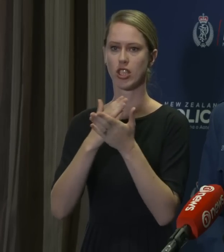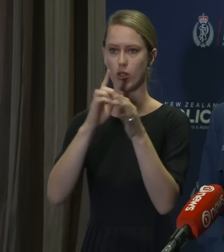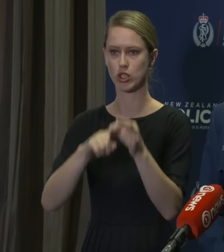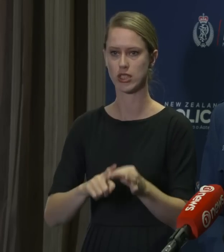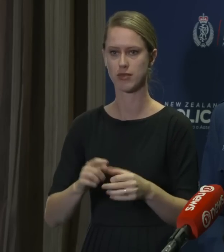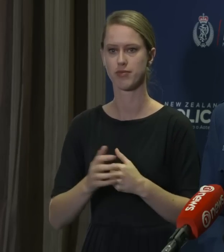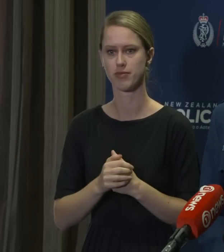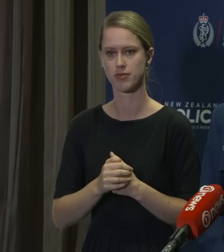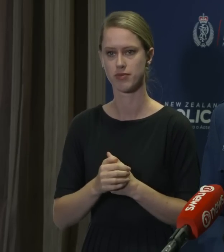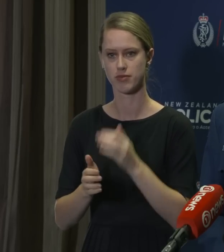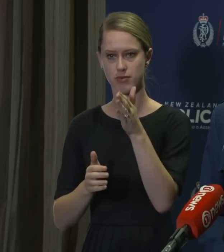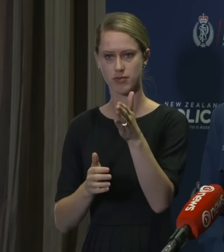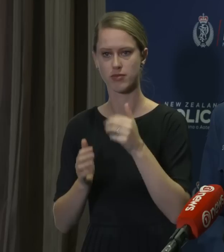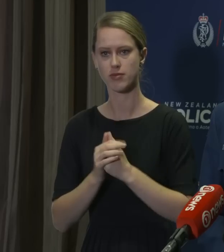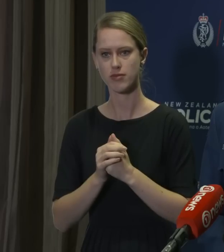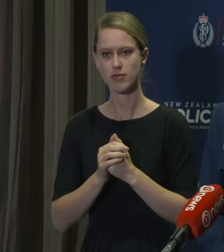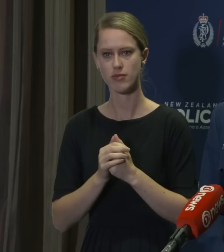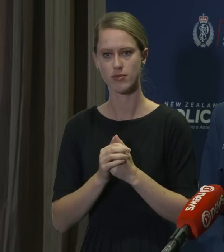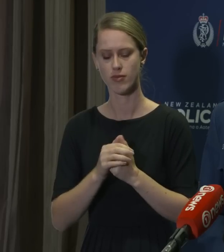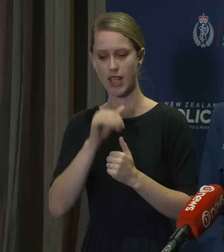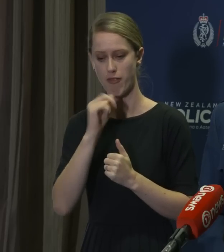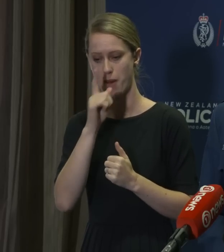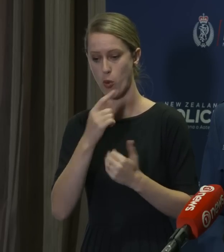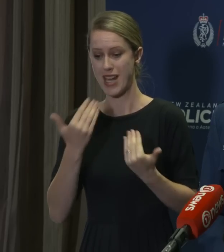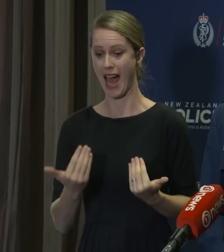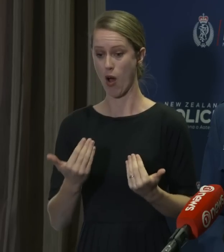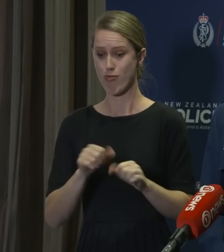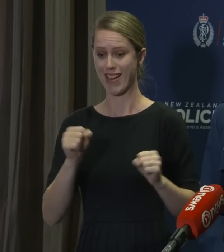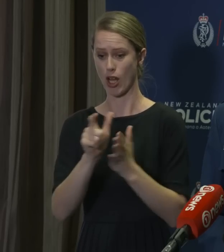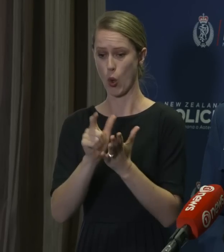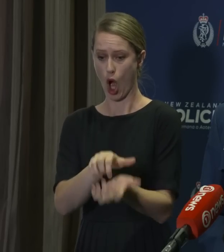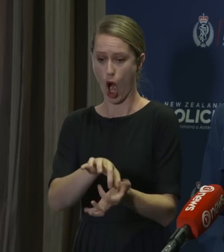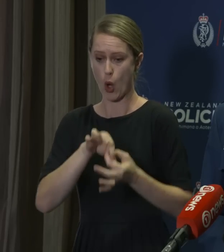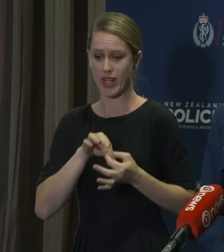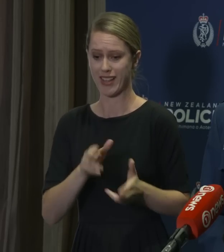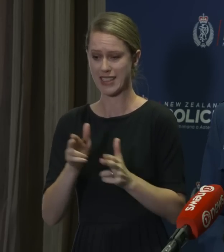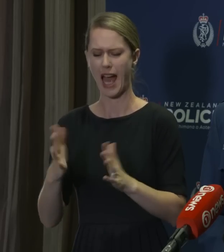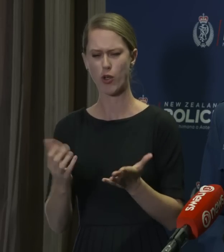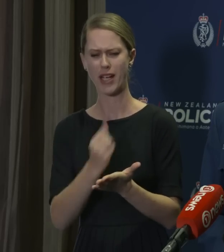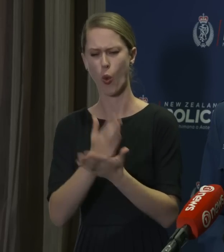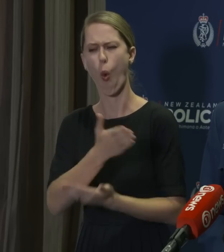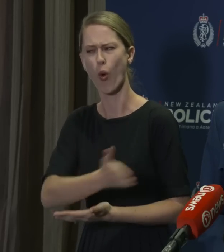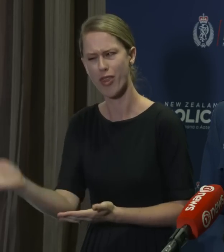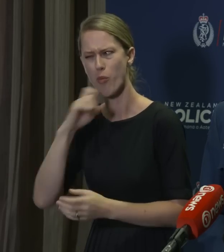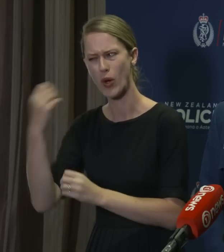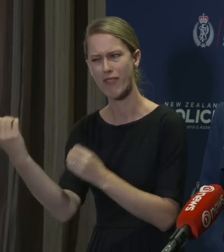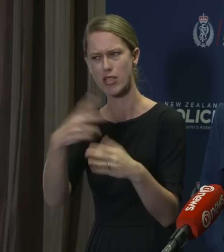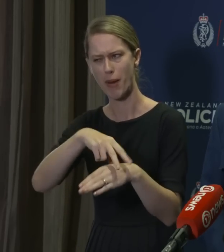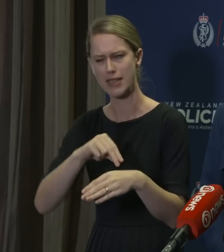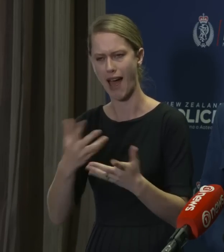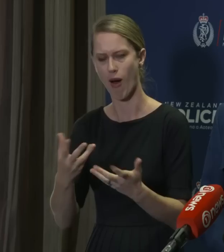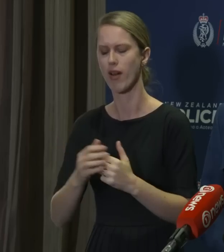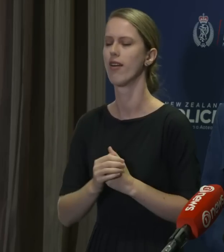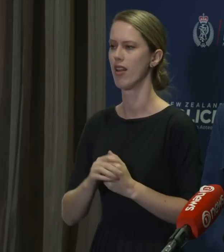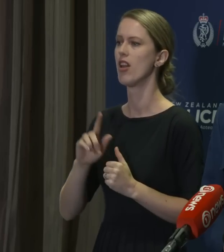bit? How will you ensure that everyone who is now illegally in possession of one of these firearms will actually can revoke it? Well, the first